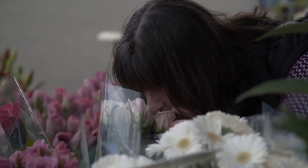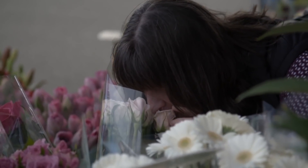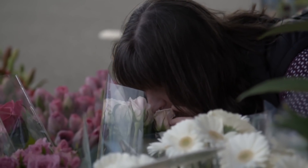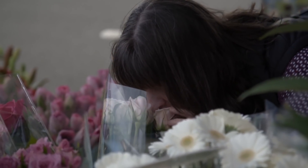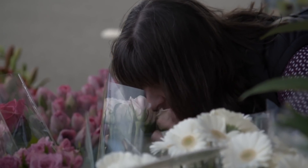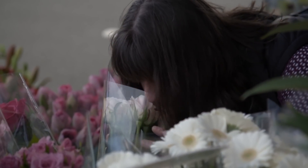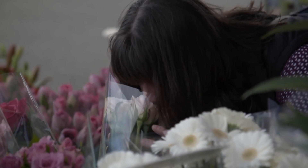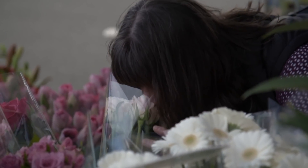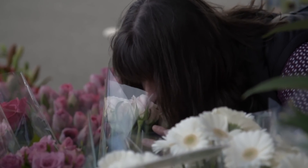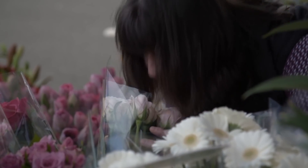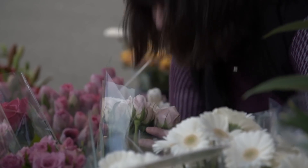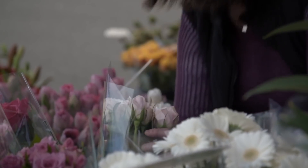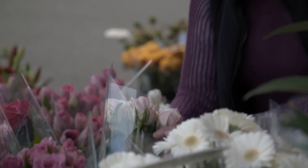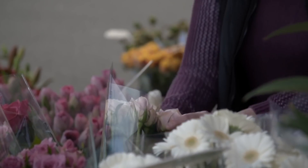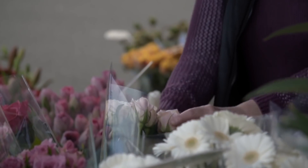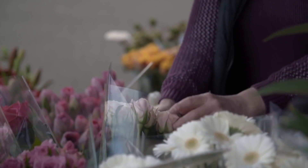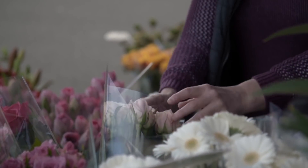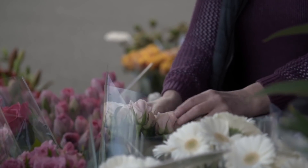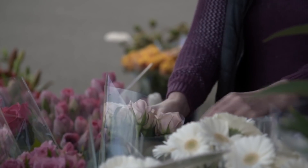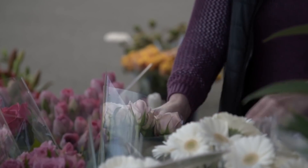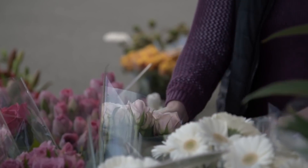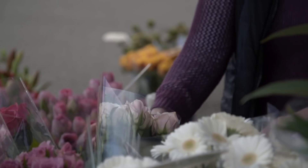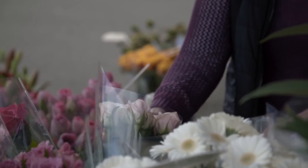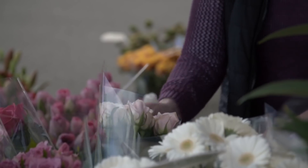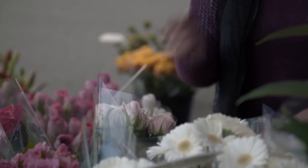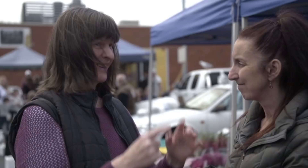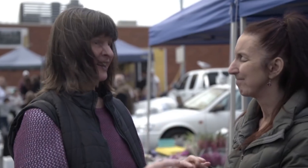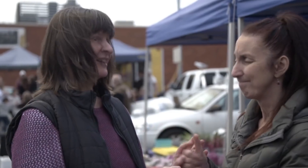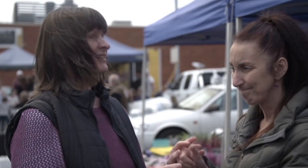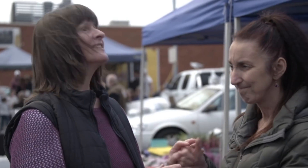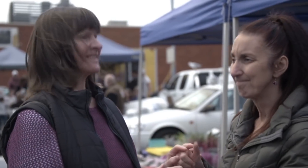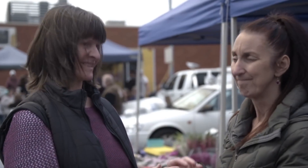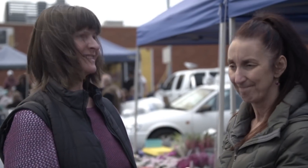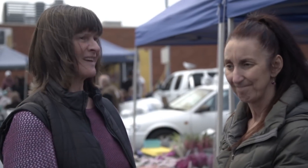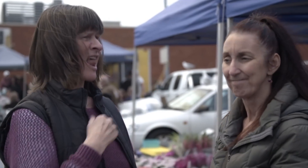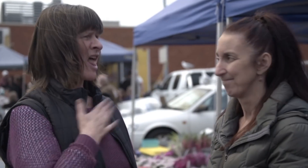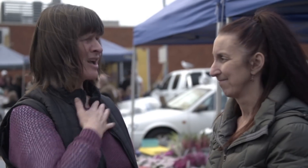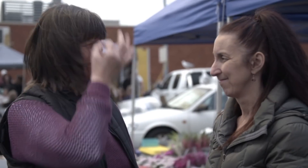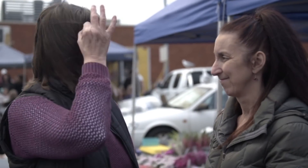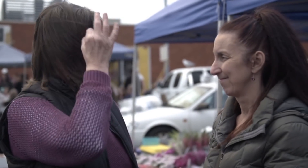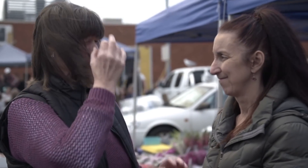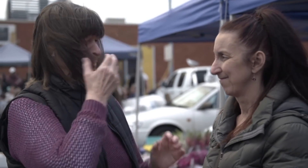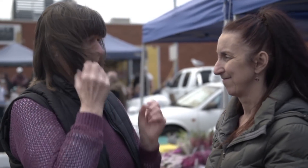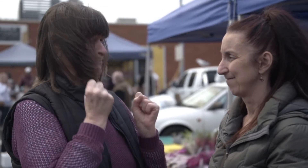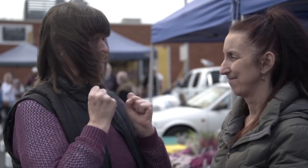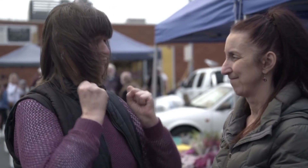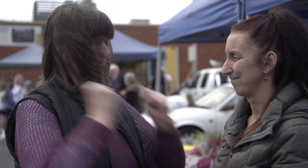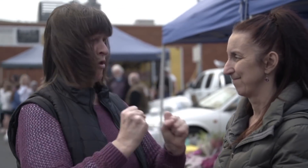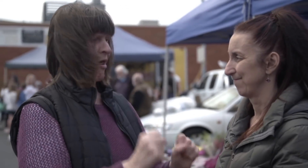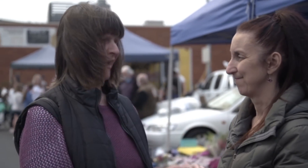strong. They have a very strong smell. Purple ones are strong, but they have a different smell. I like yellow ones. They're